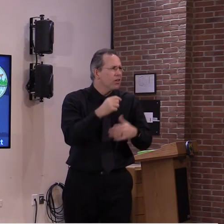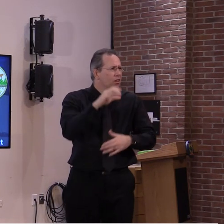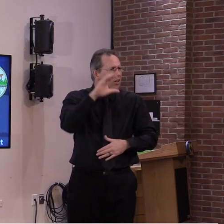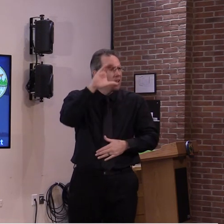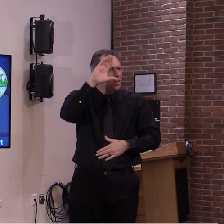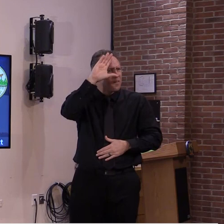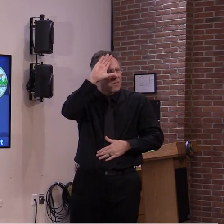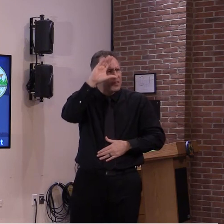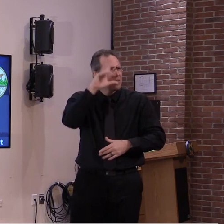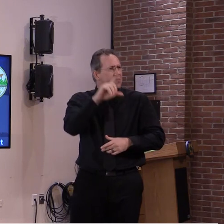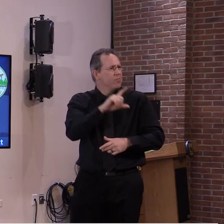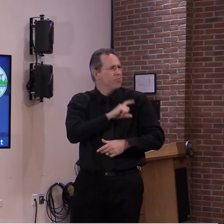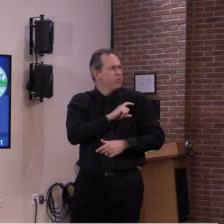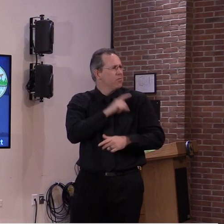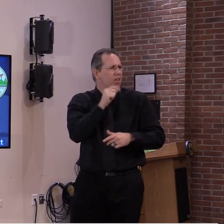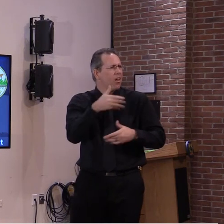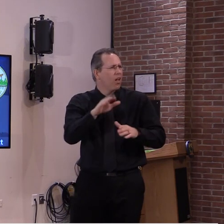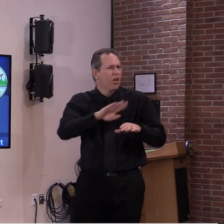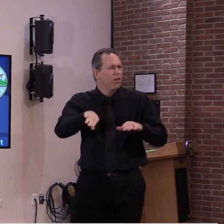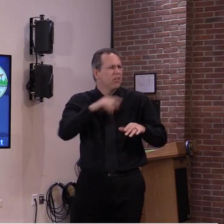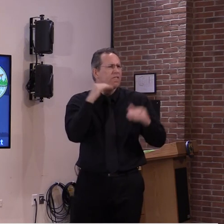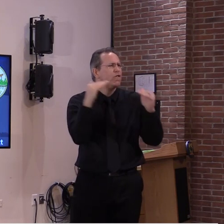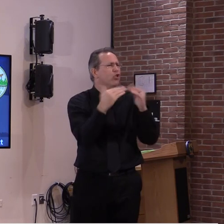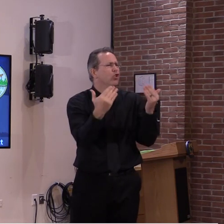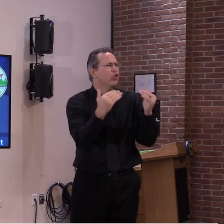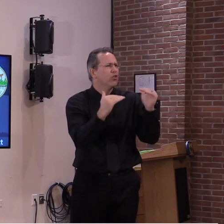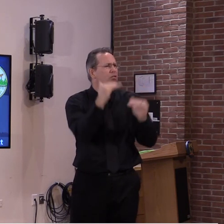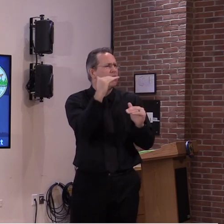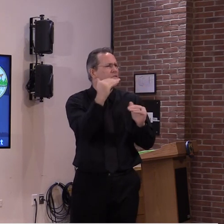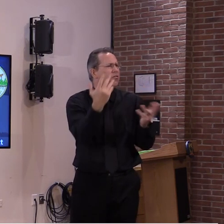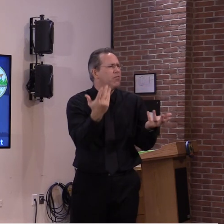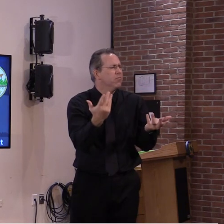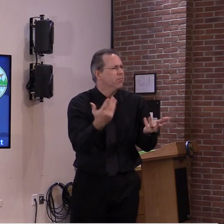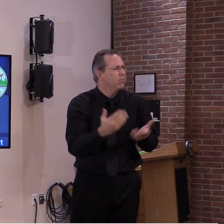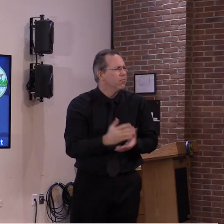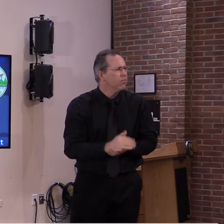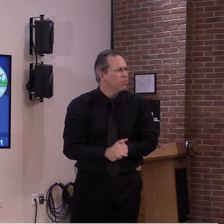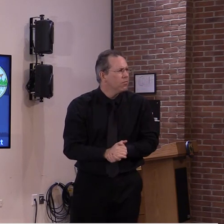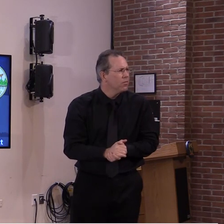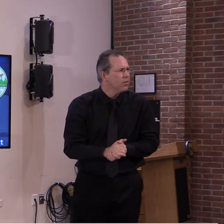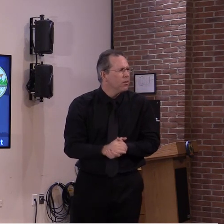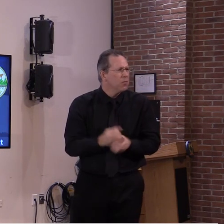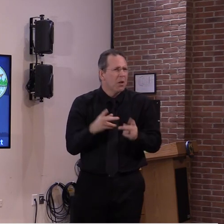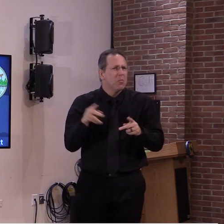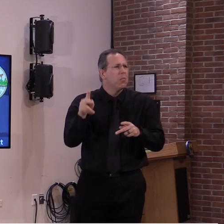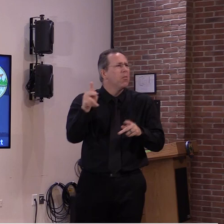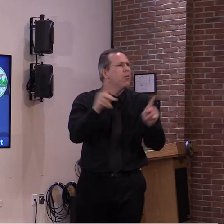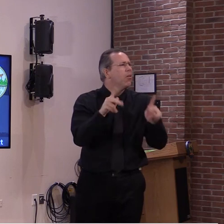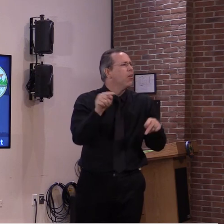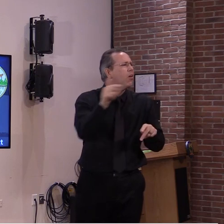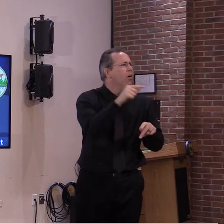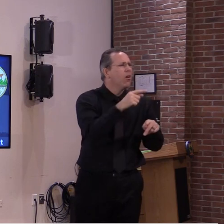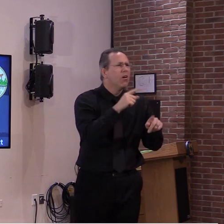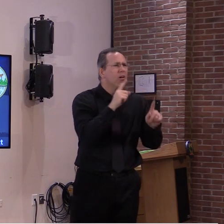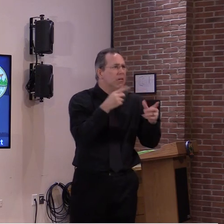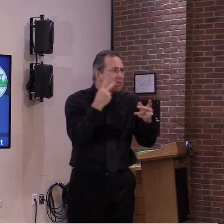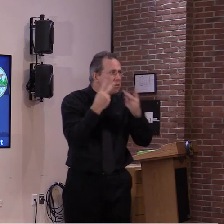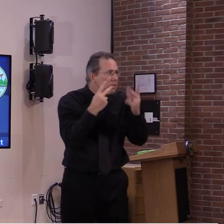temporary homes for the homeless. And a lot of these are not wearing masks. Police are often the first ones